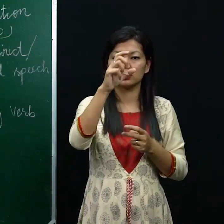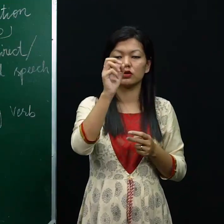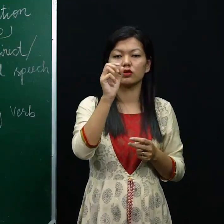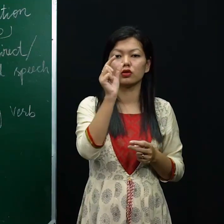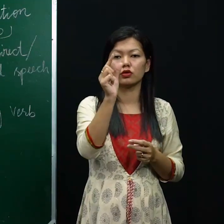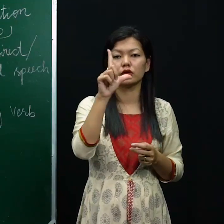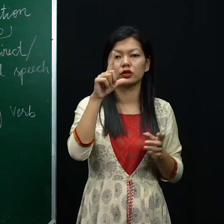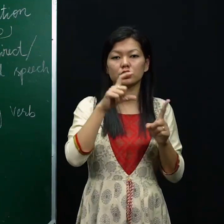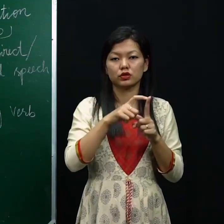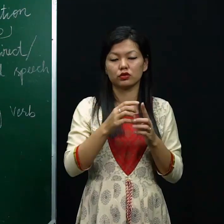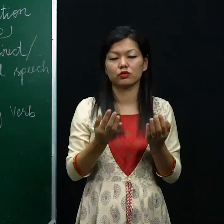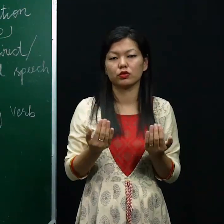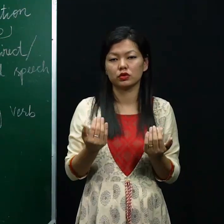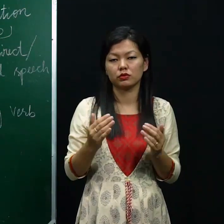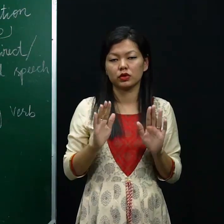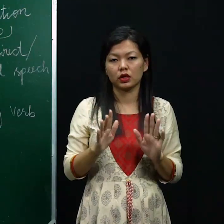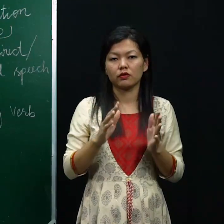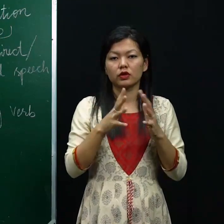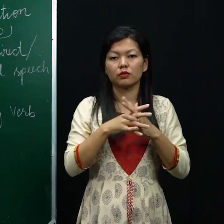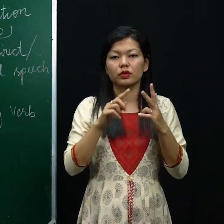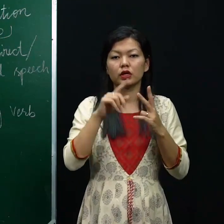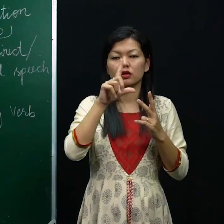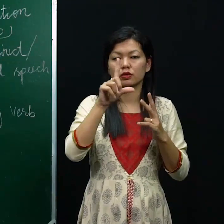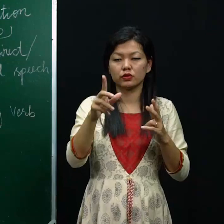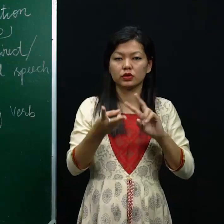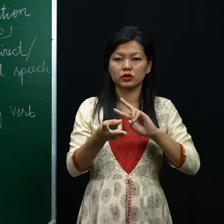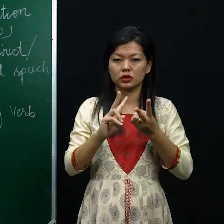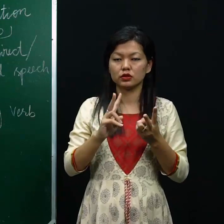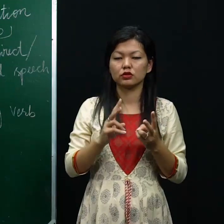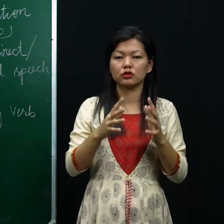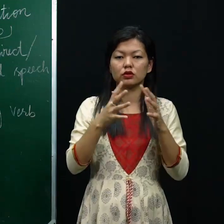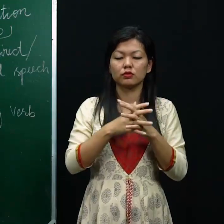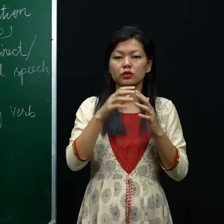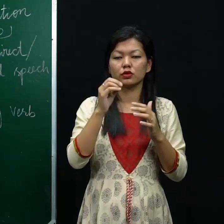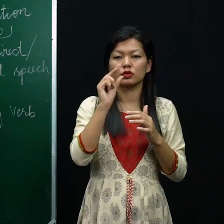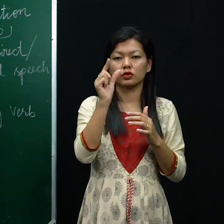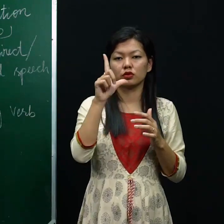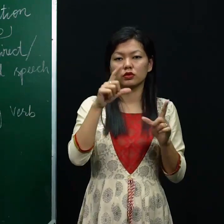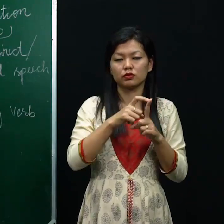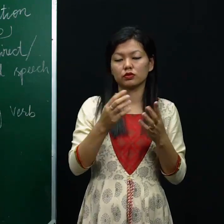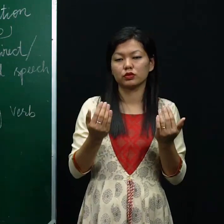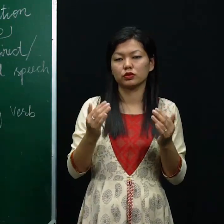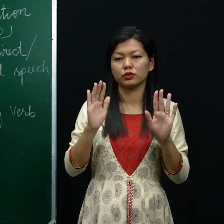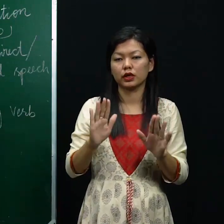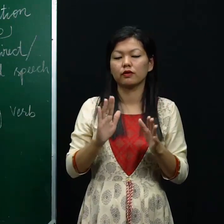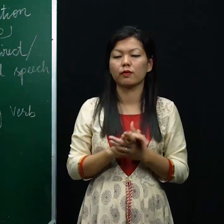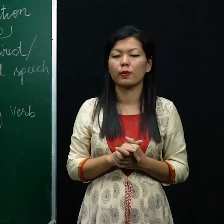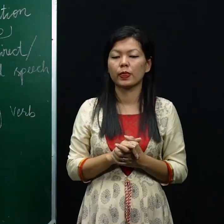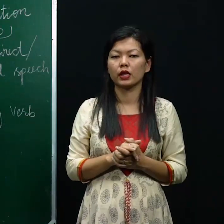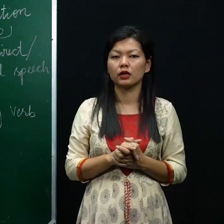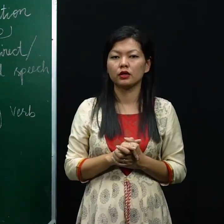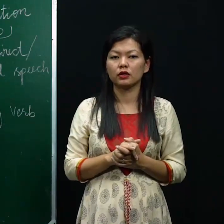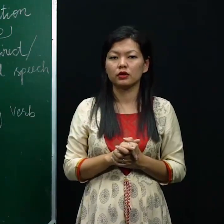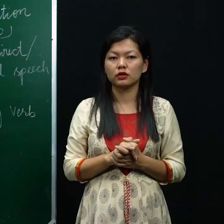this will be changed into would. These are called the model verbs, and it is very, very important for everyone, for any one of